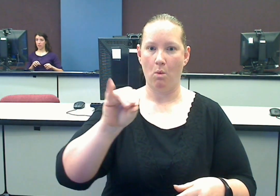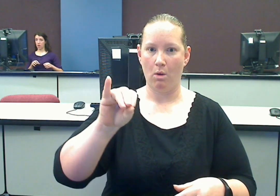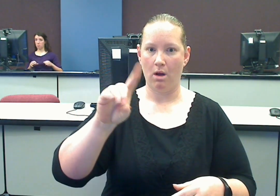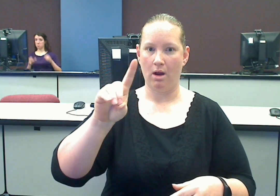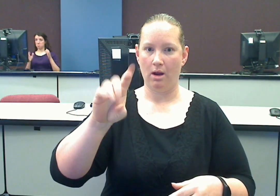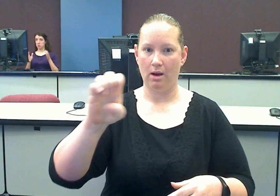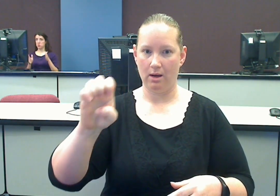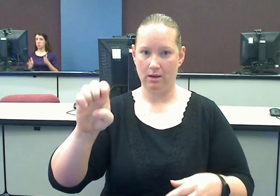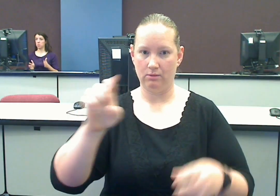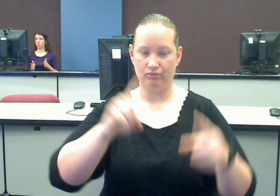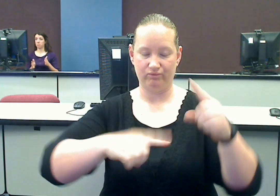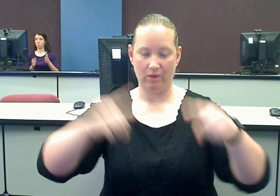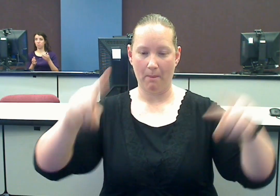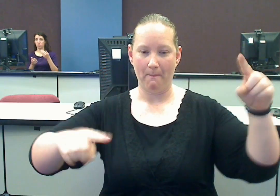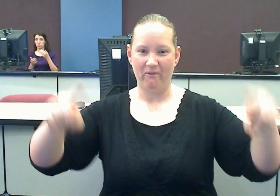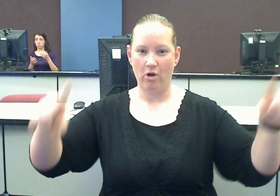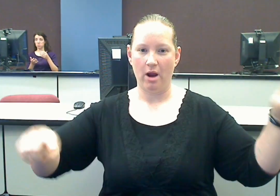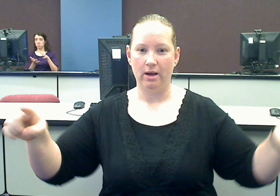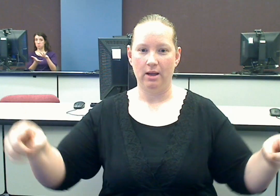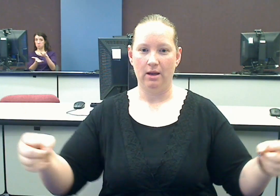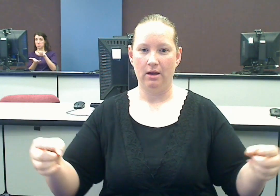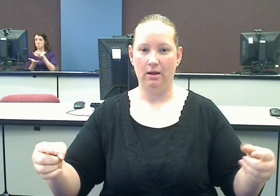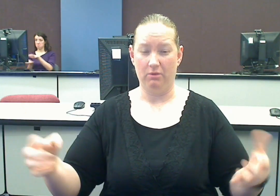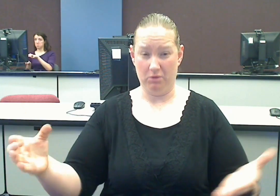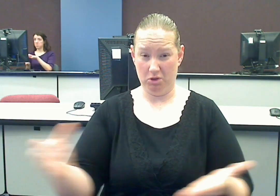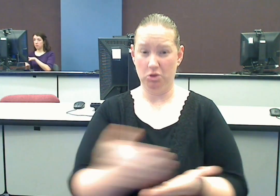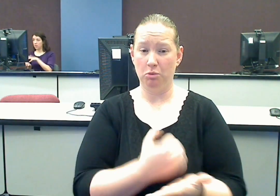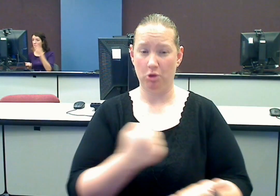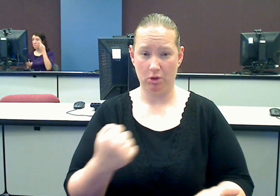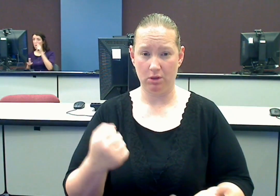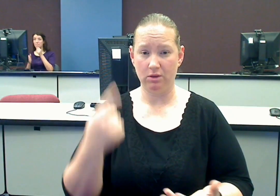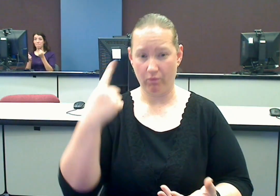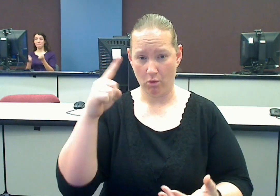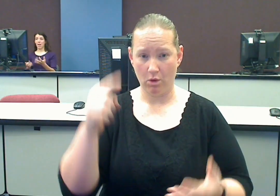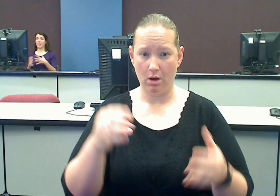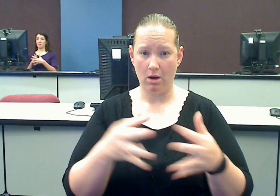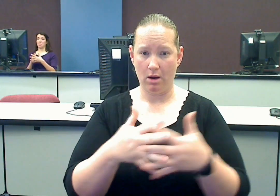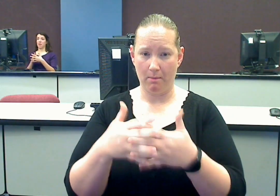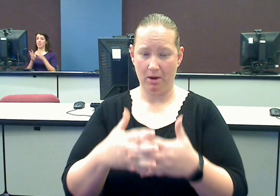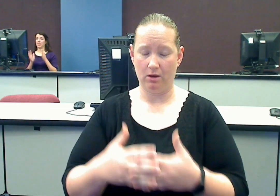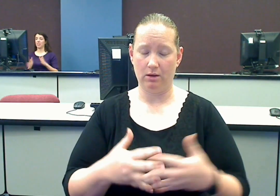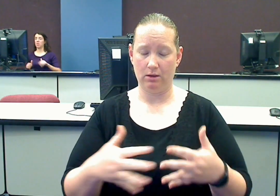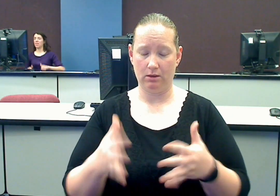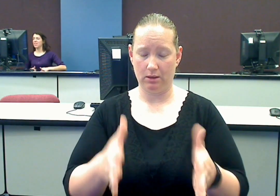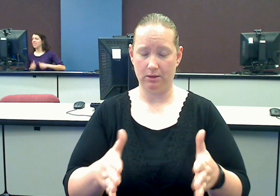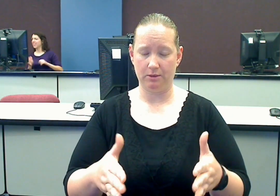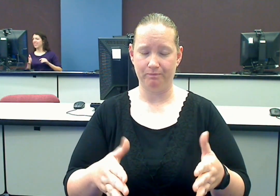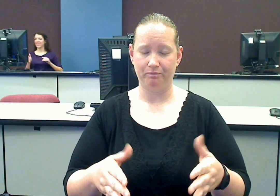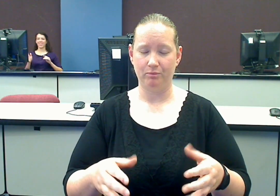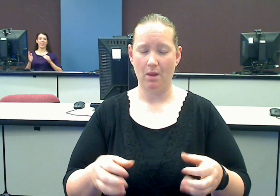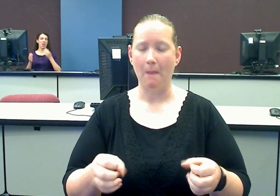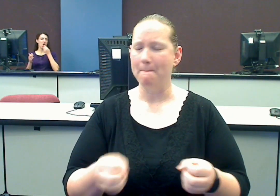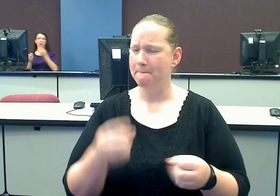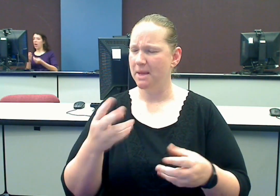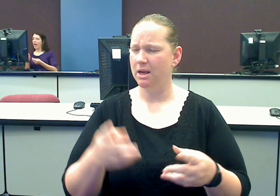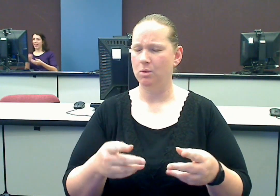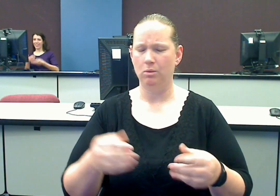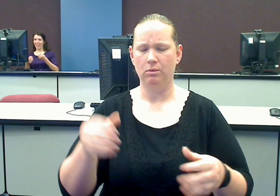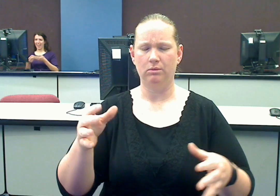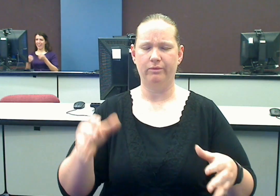For many Americans, they were living the high life. And this progress came